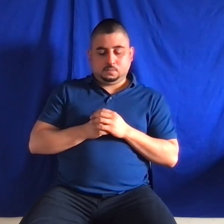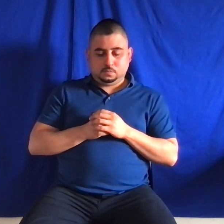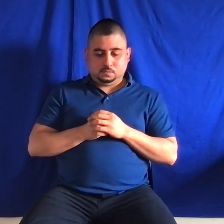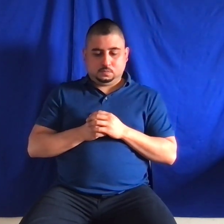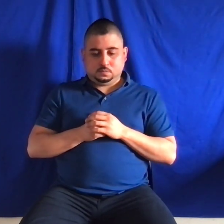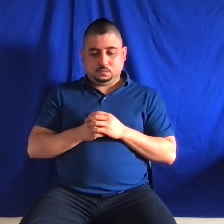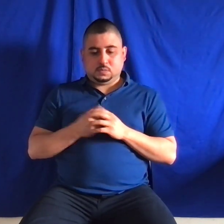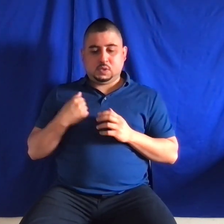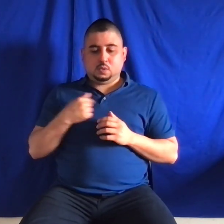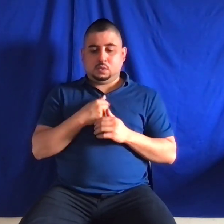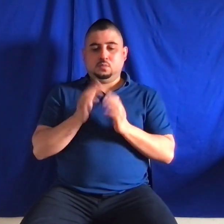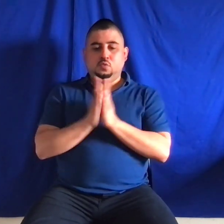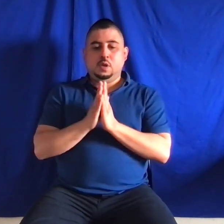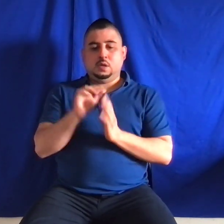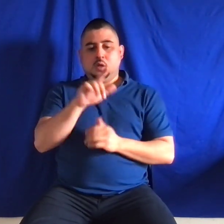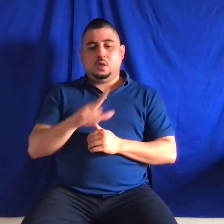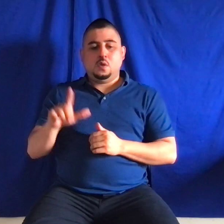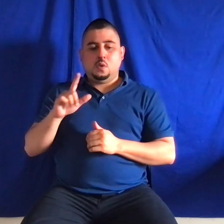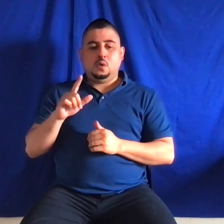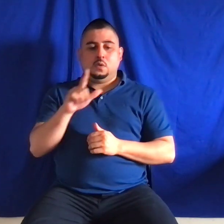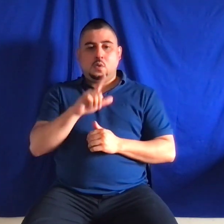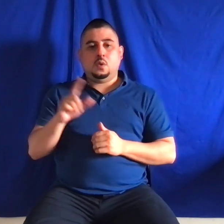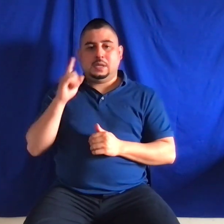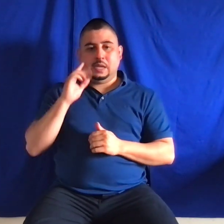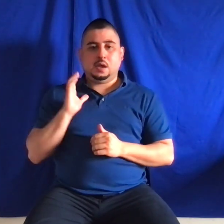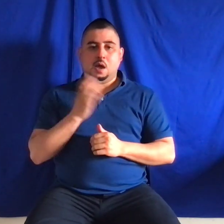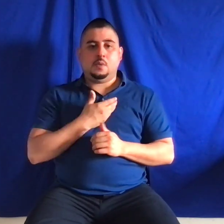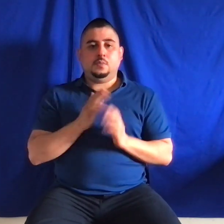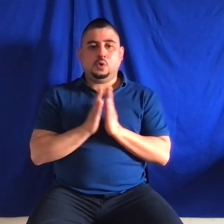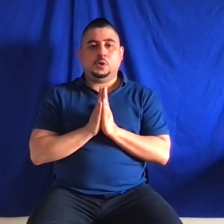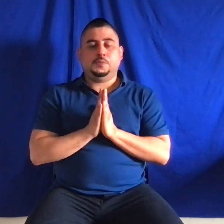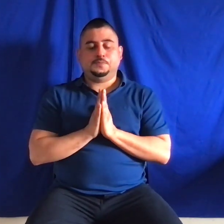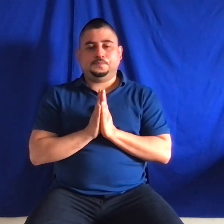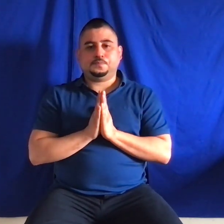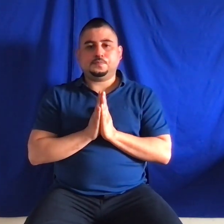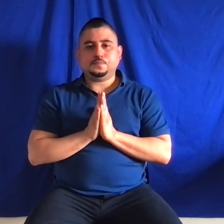let us pray to the Lord. Lord, hear our prayer.